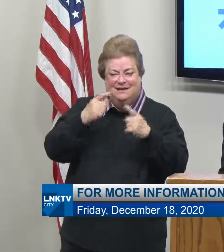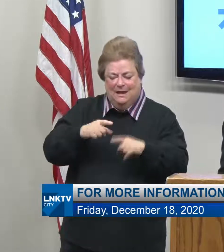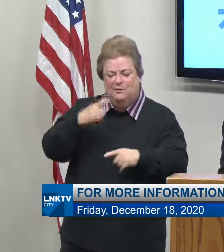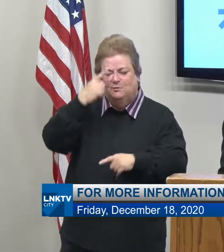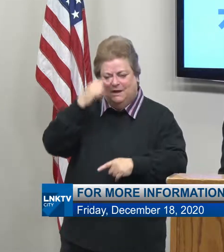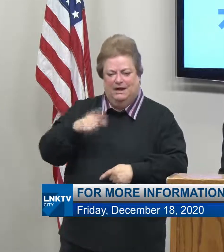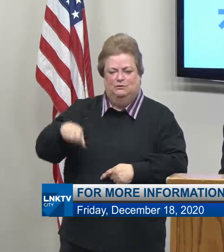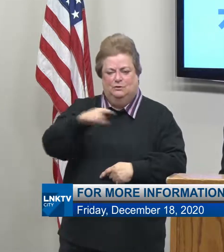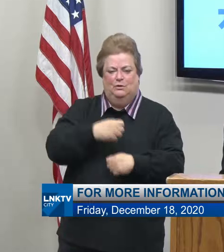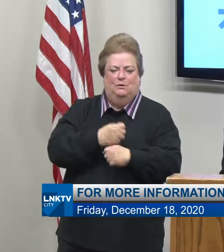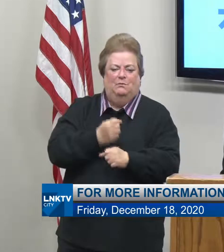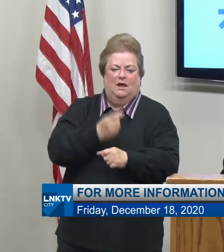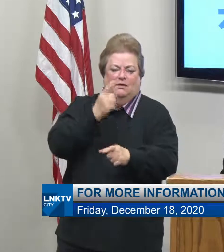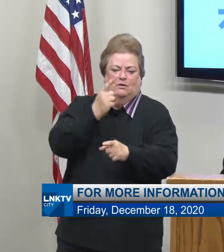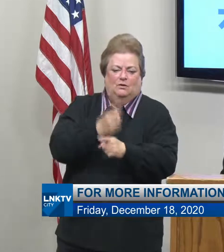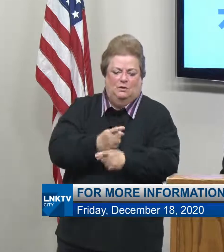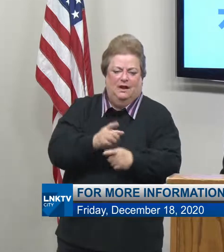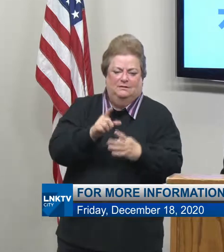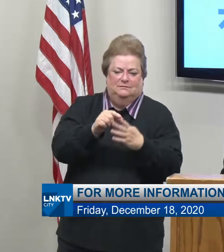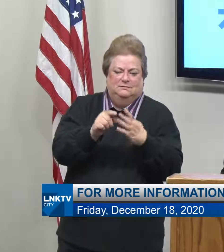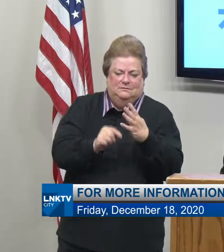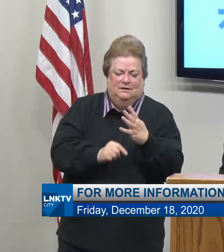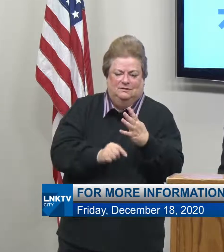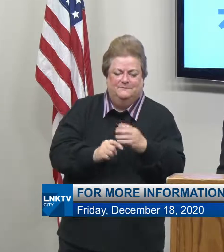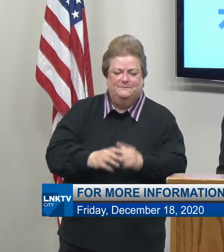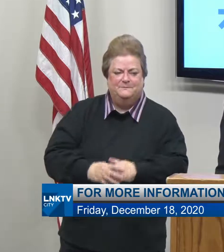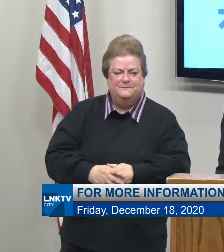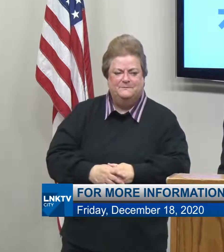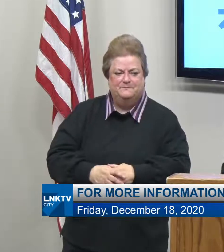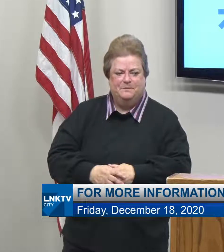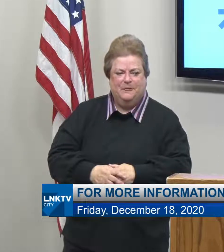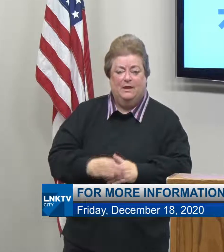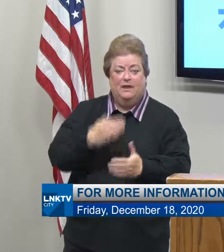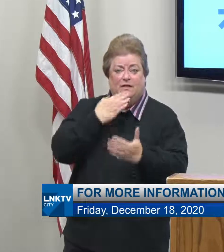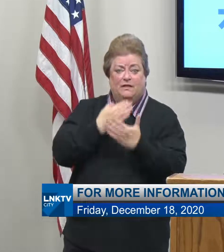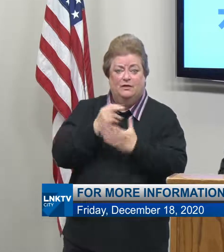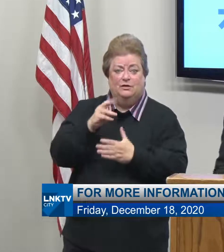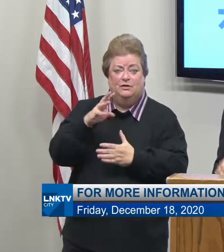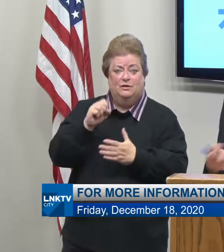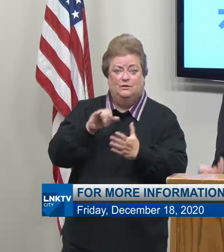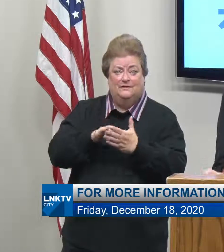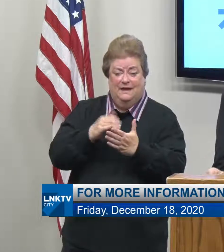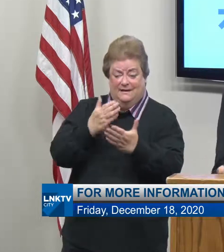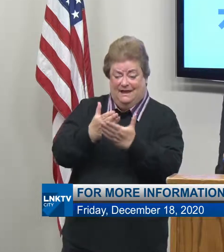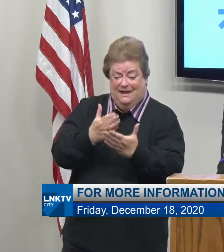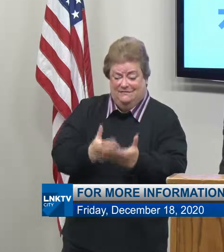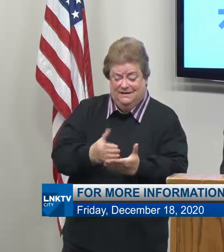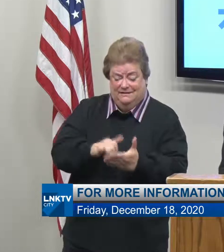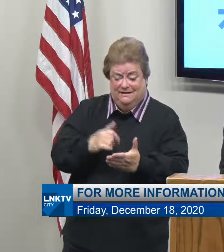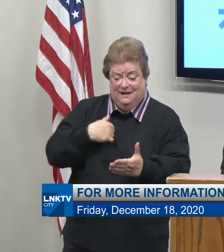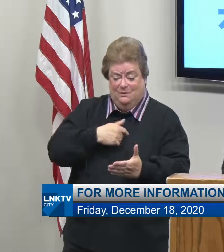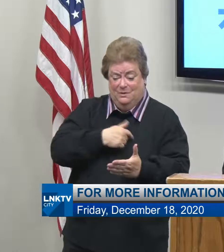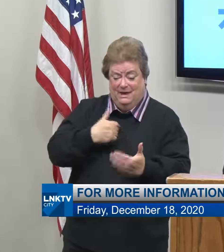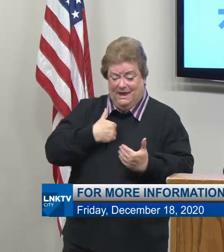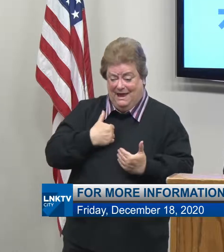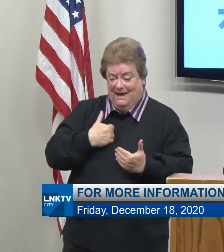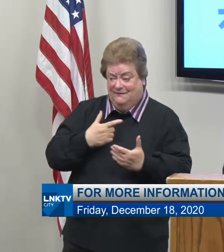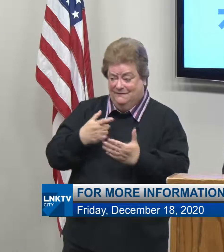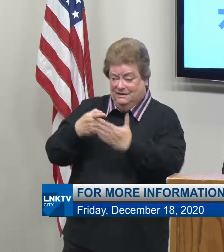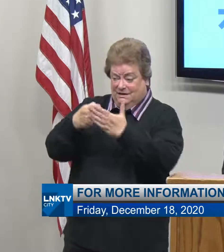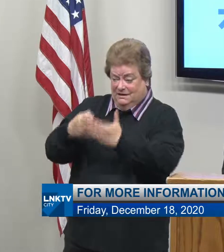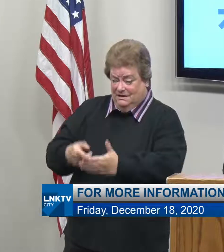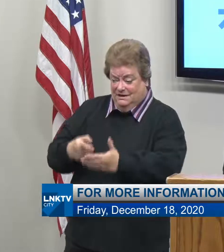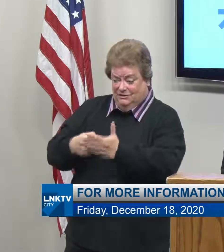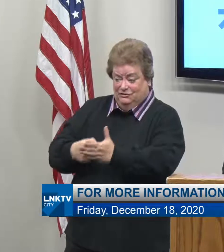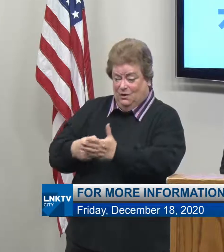the actions you took to protect yourselves and our community. And the good news is that the evidence that we have in these numbers and indicators